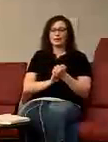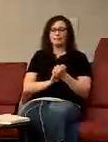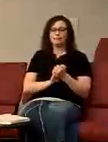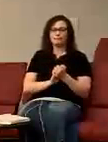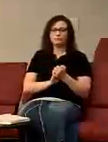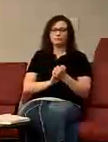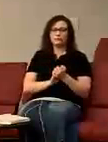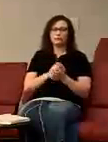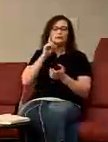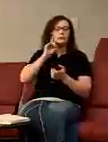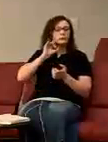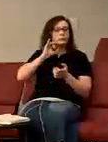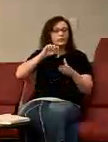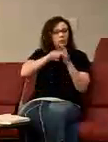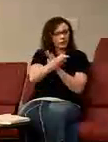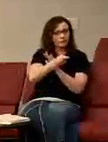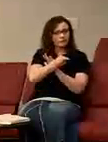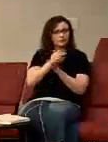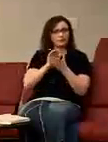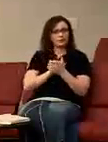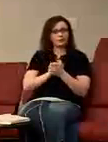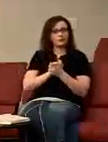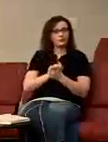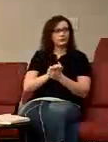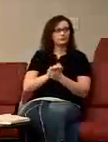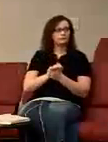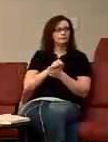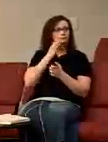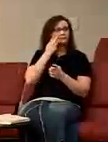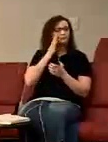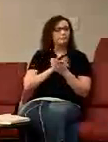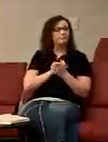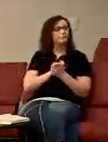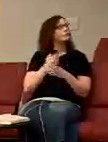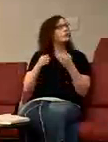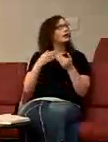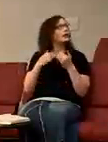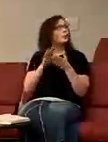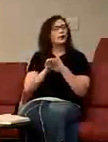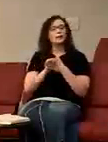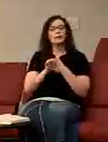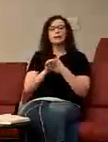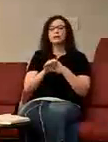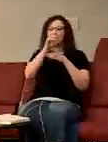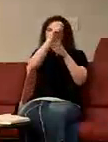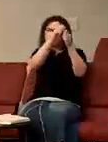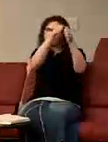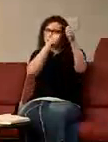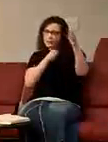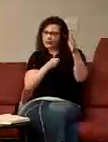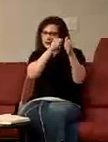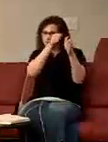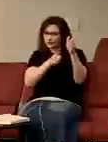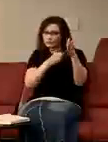there. You need to deal with two victims. Anyway, I don't really know. But anyway, so the zipper thing, so if you